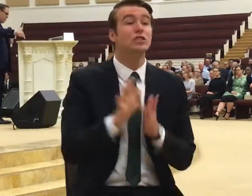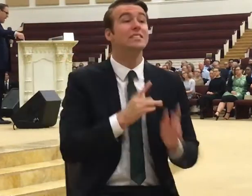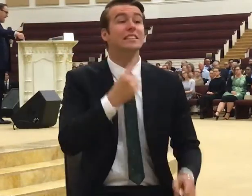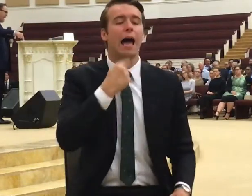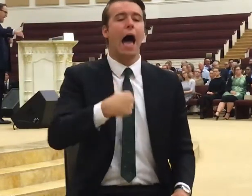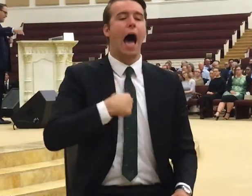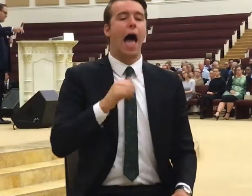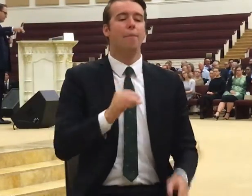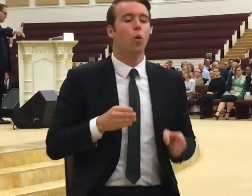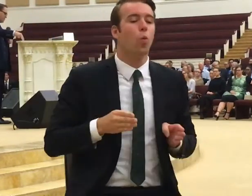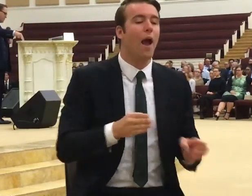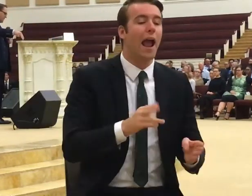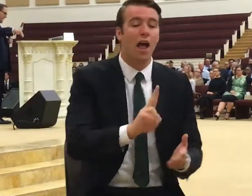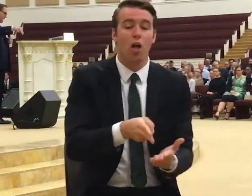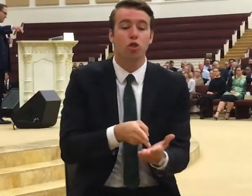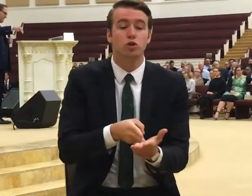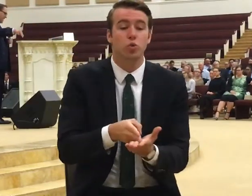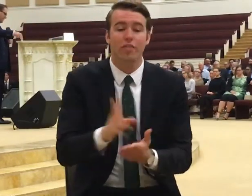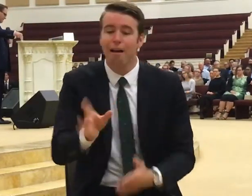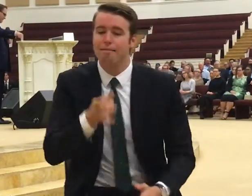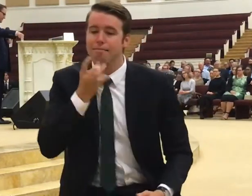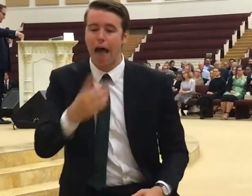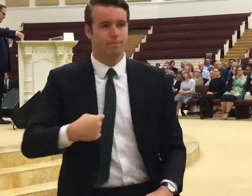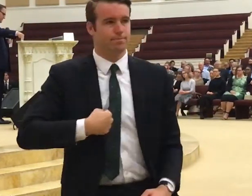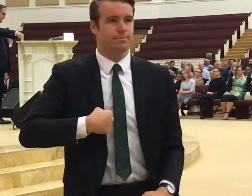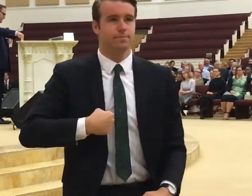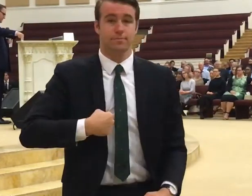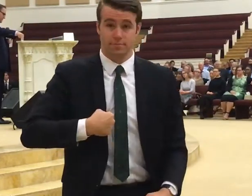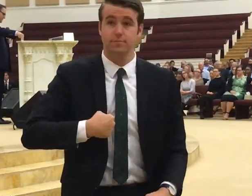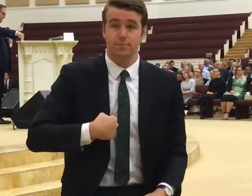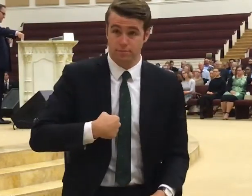am the way, I am the truth, and I am the life.